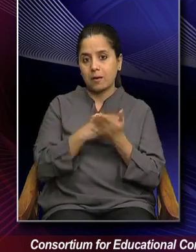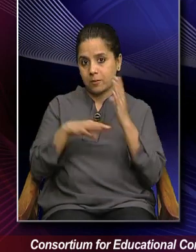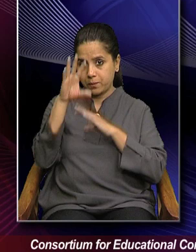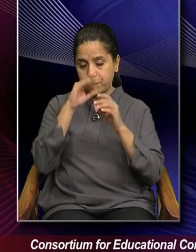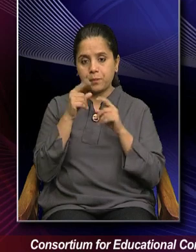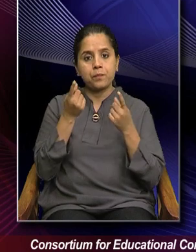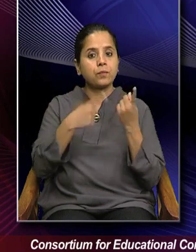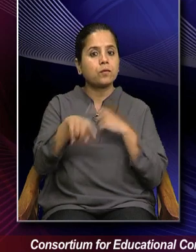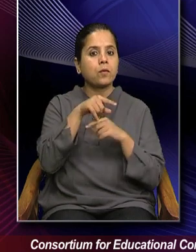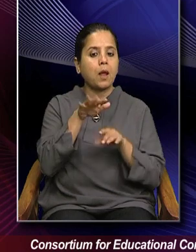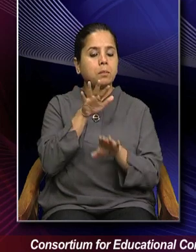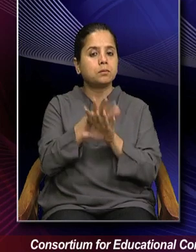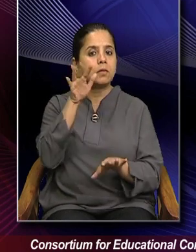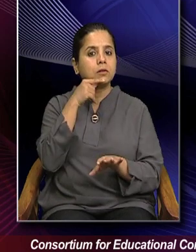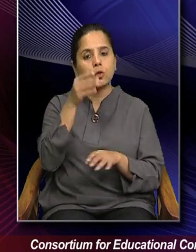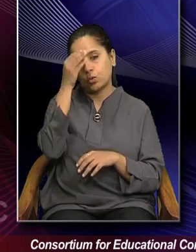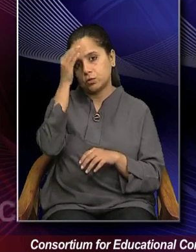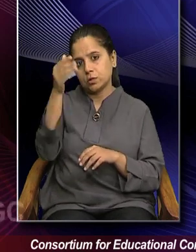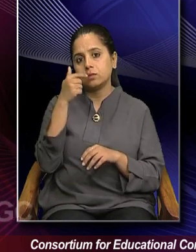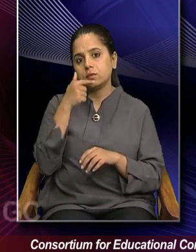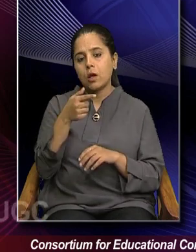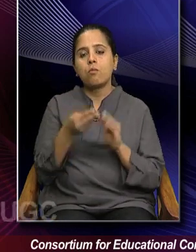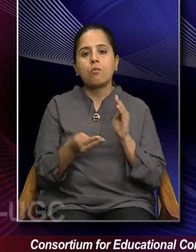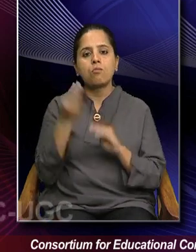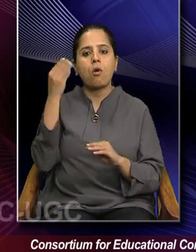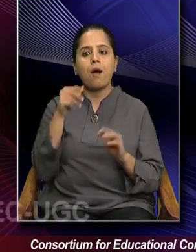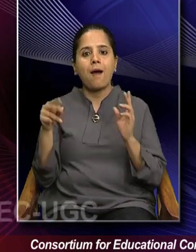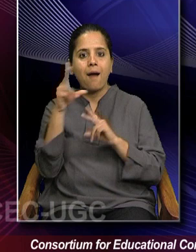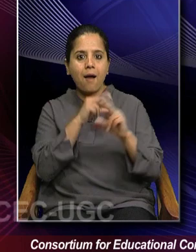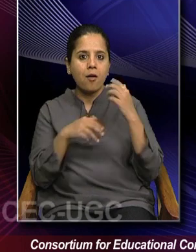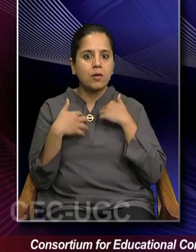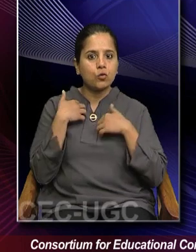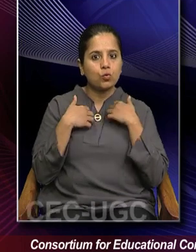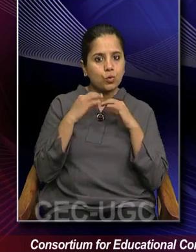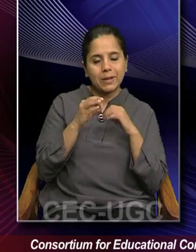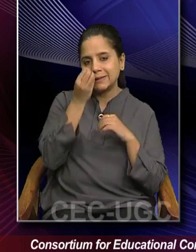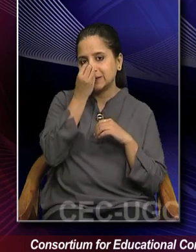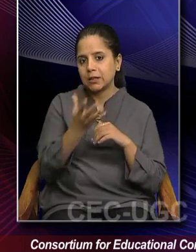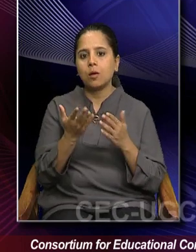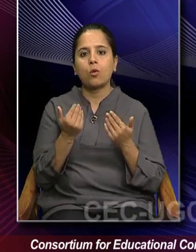will make the abstract concepts more interactive and